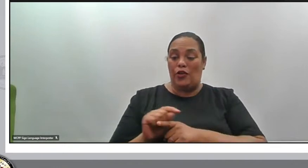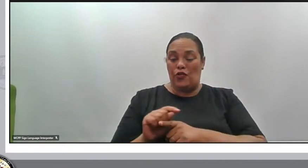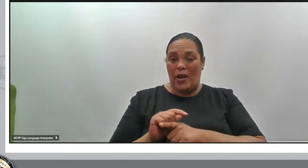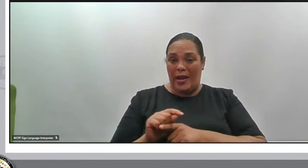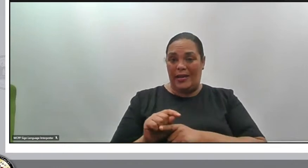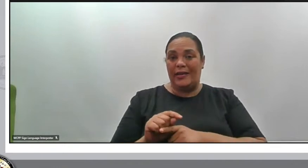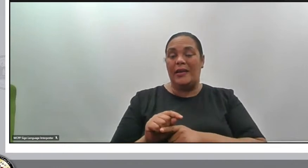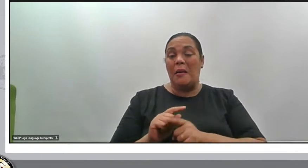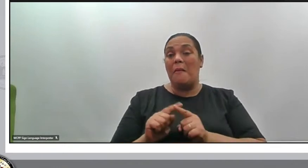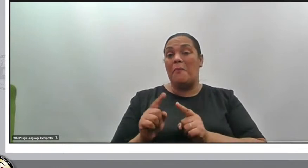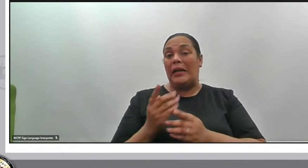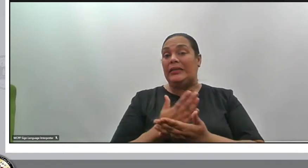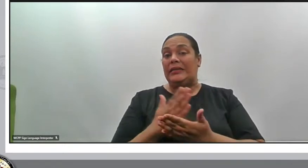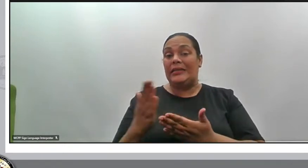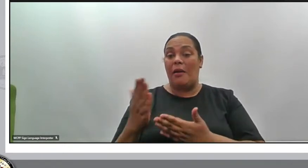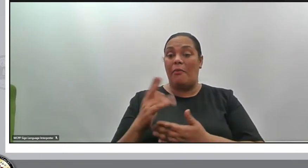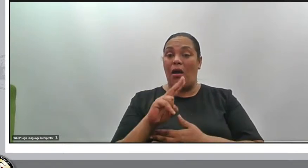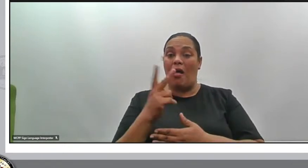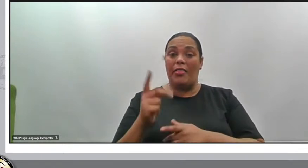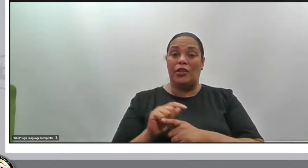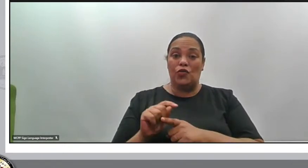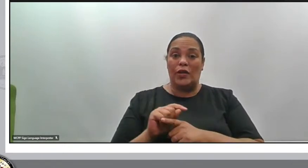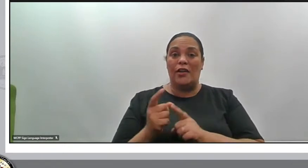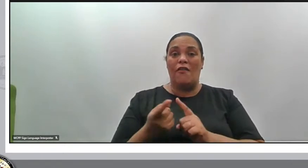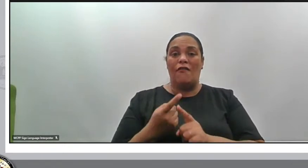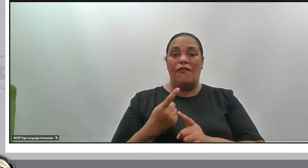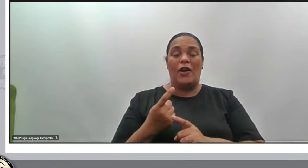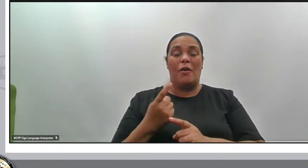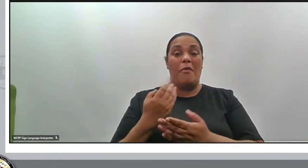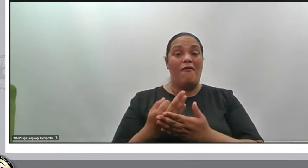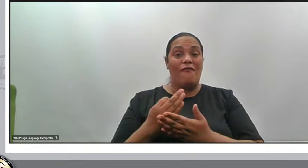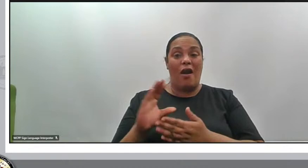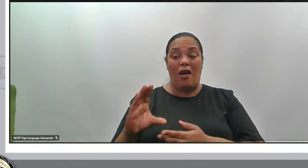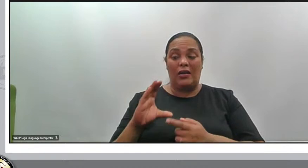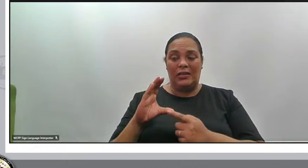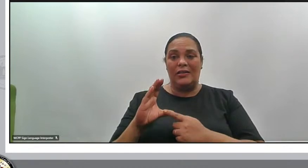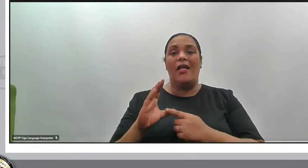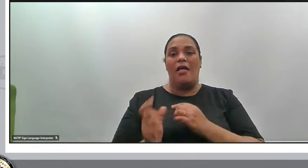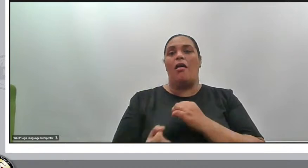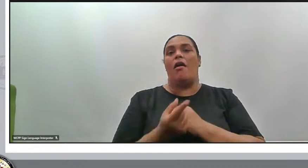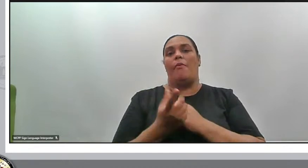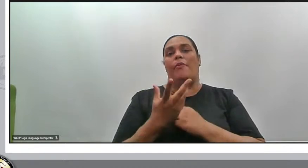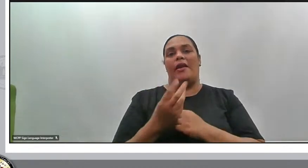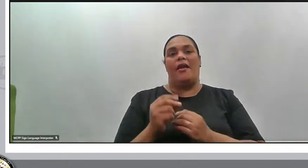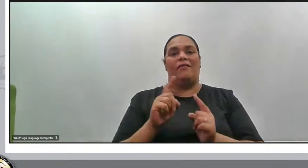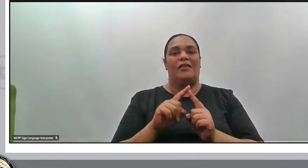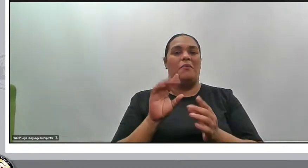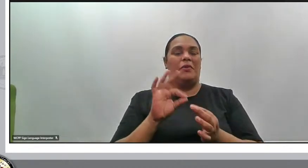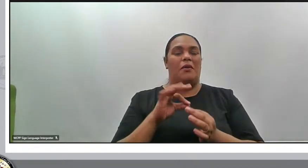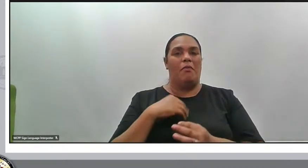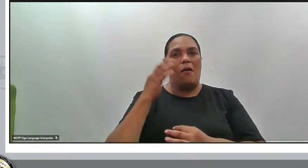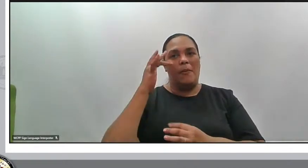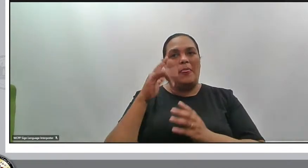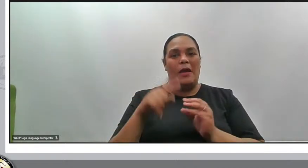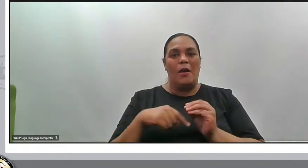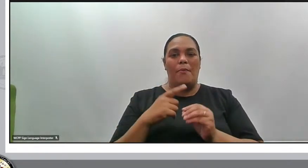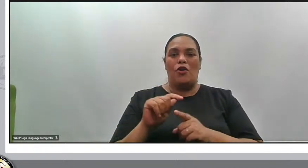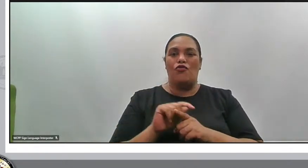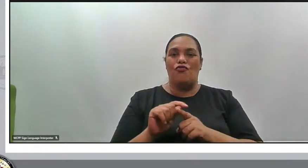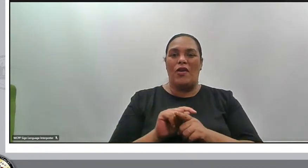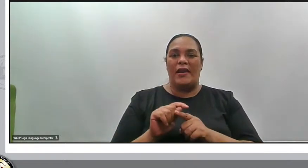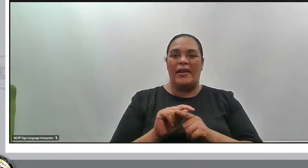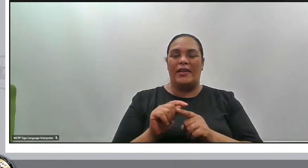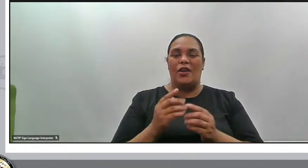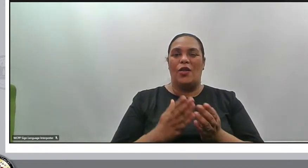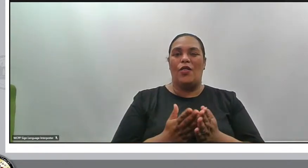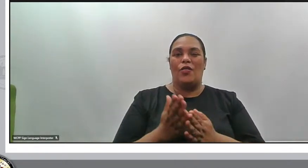While some of the training from EU funds had taken place, I'm specifically thinking of the training